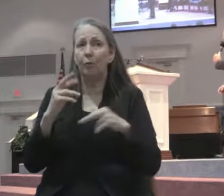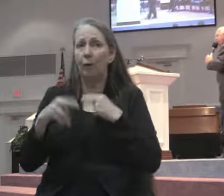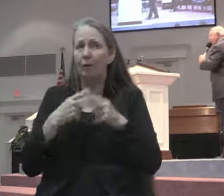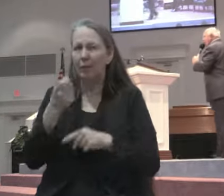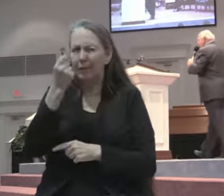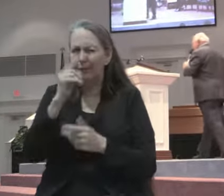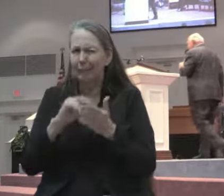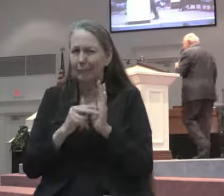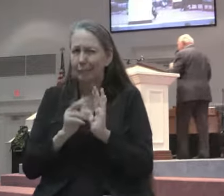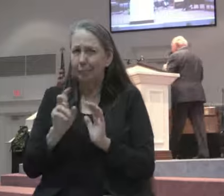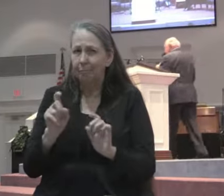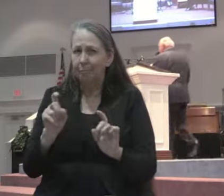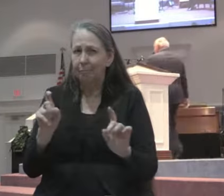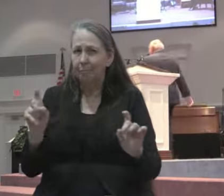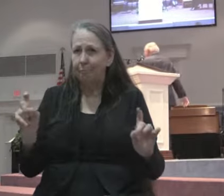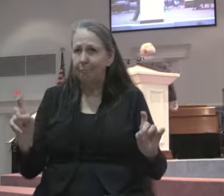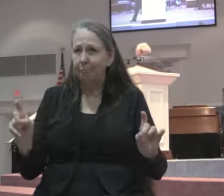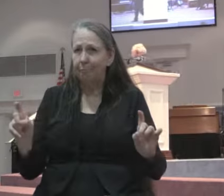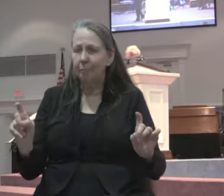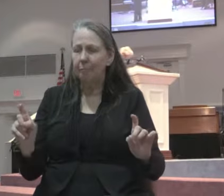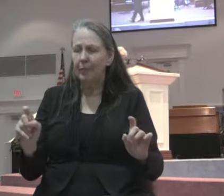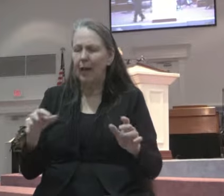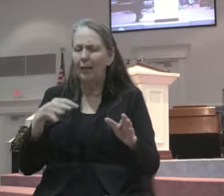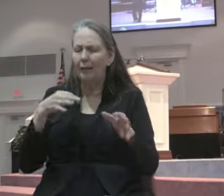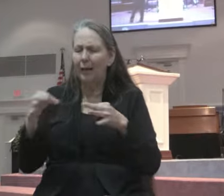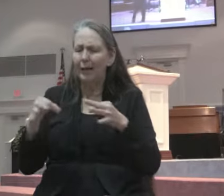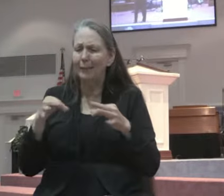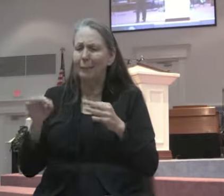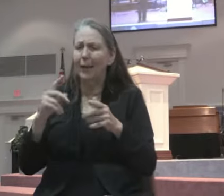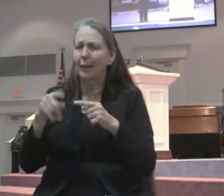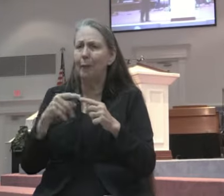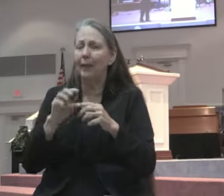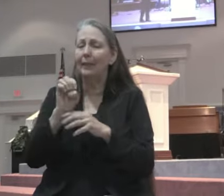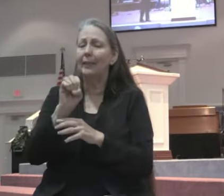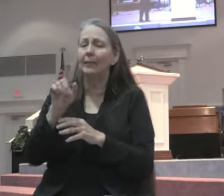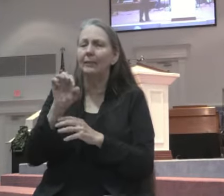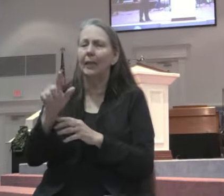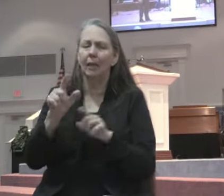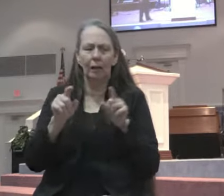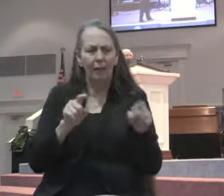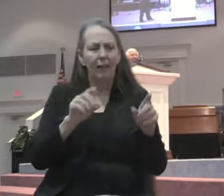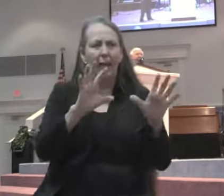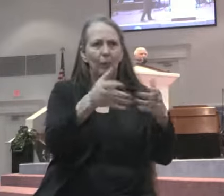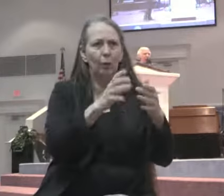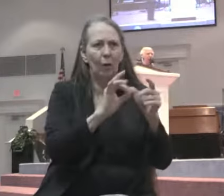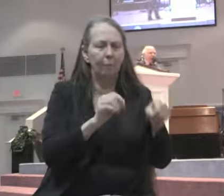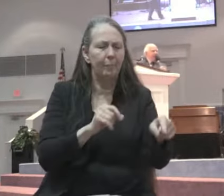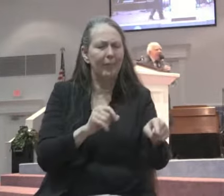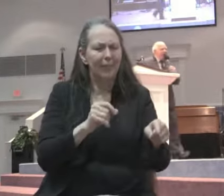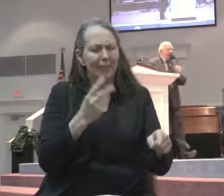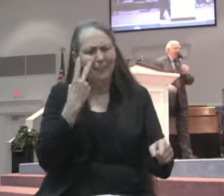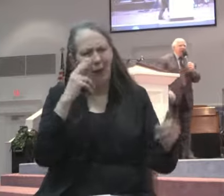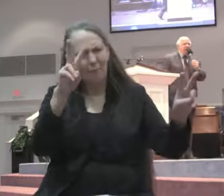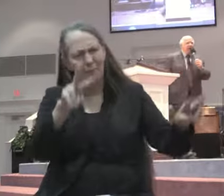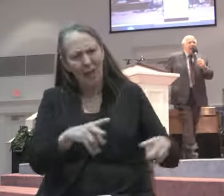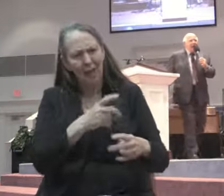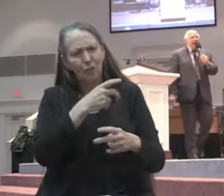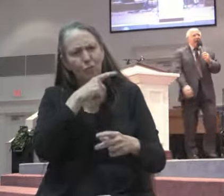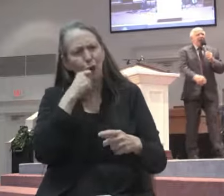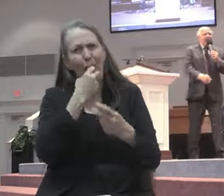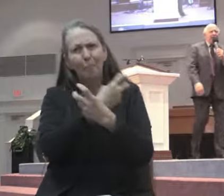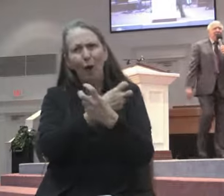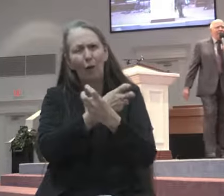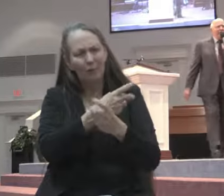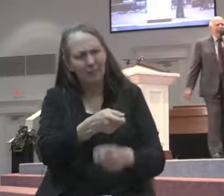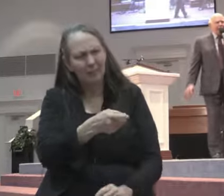Are you listening to me tonight? I'm talking about Ezekiel didn't stop there. He went on to the next level.